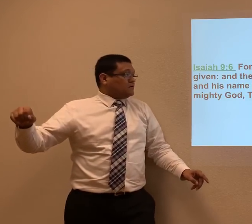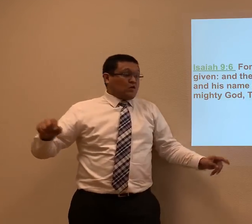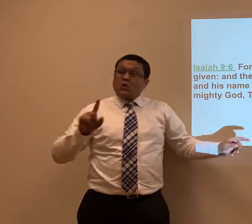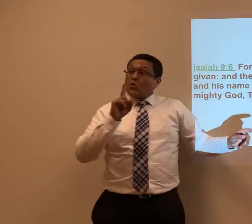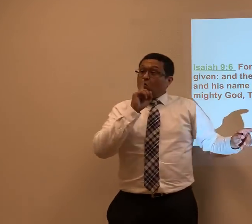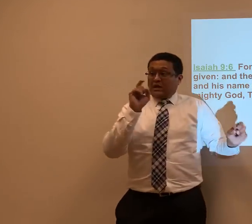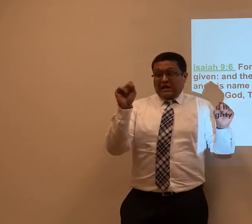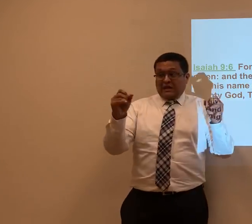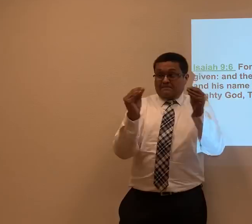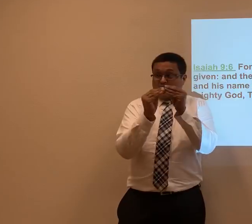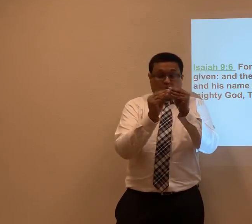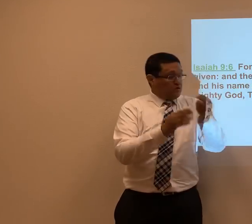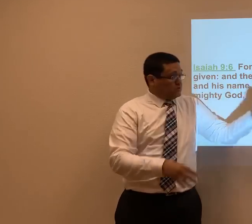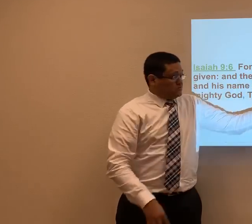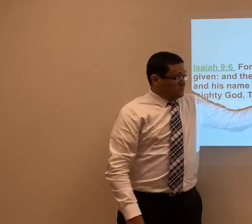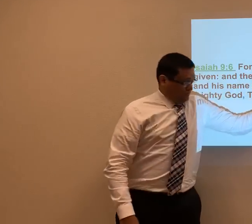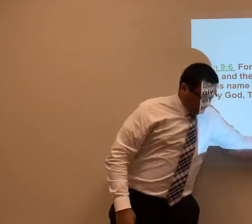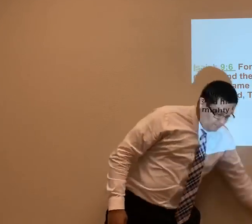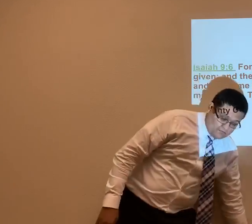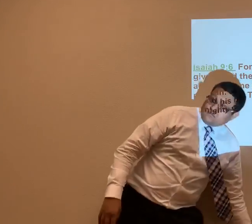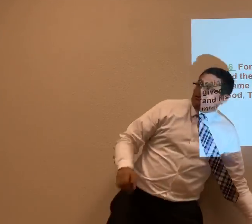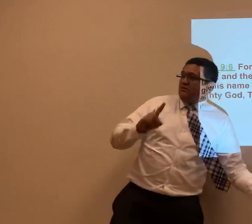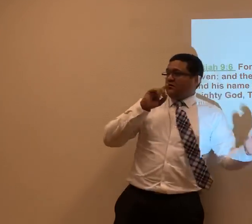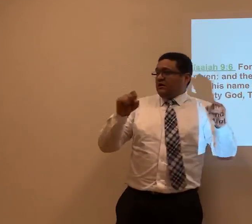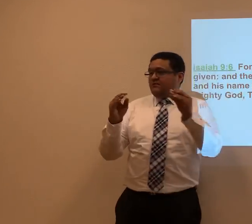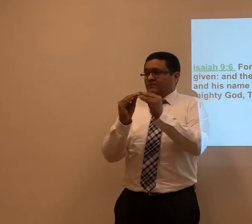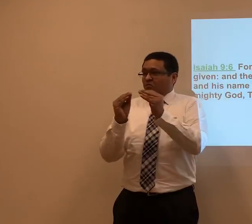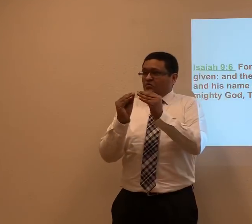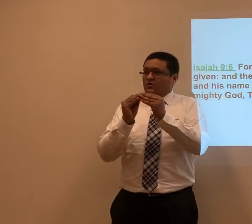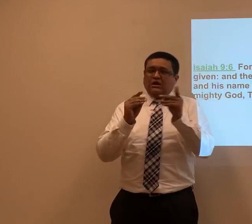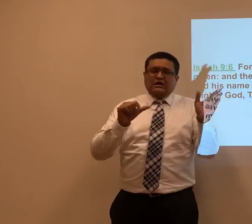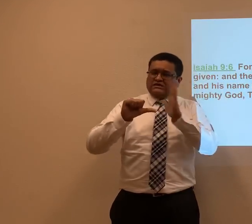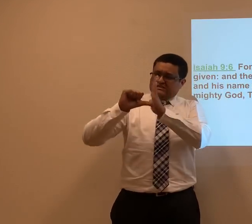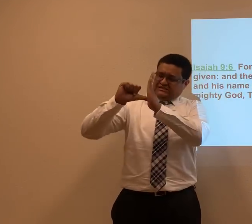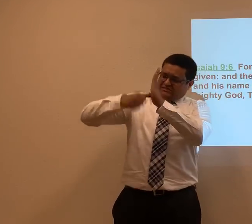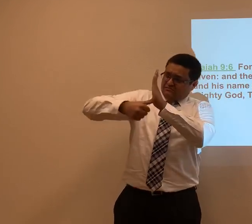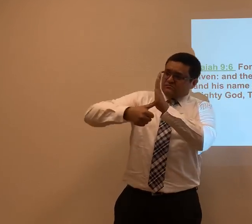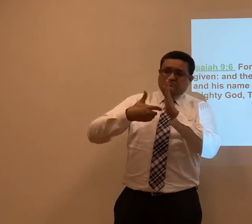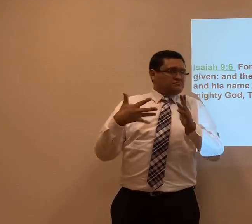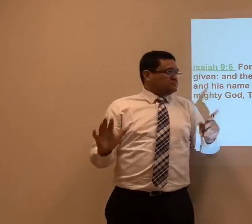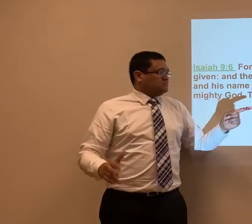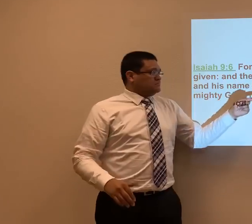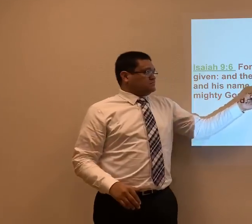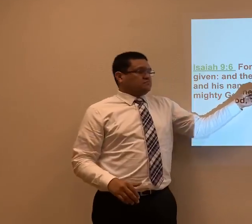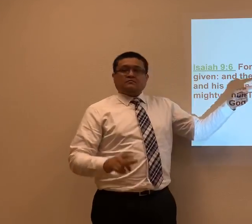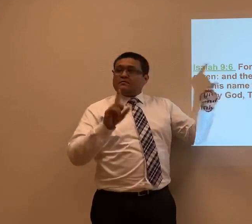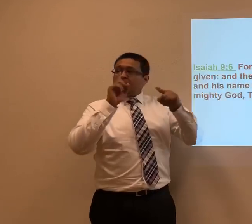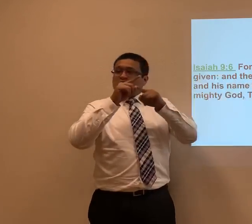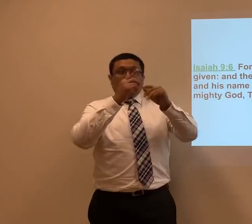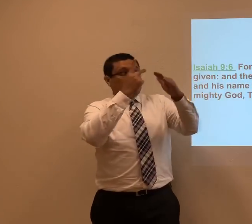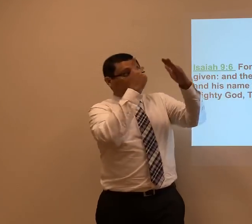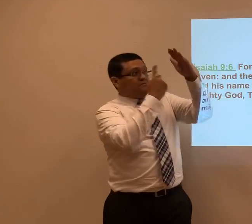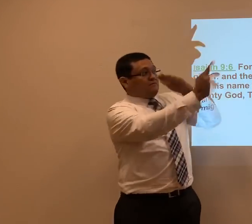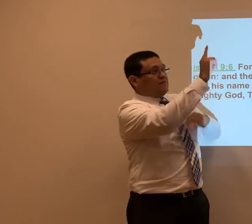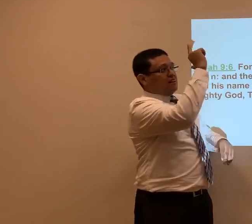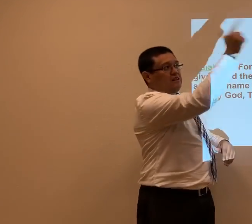So there's only one name. There's only one name that's mentioned. All these, what he does, but it's only one